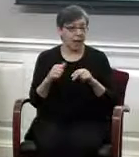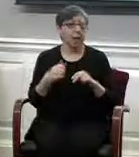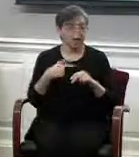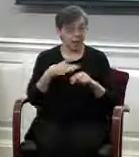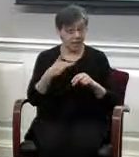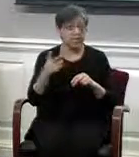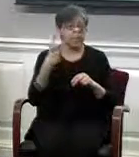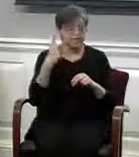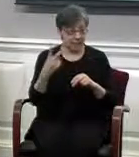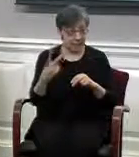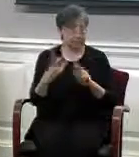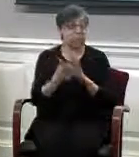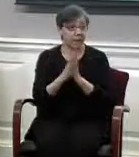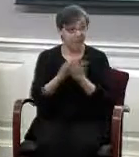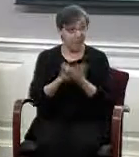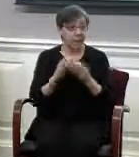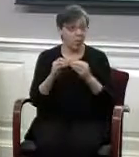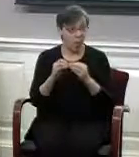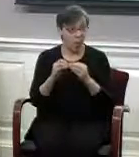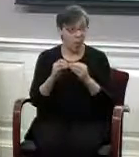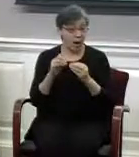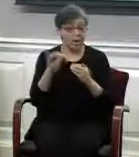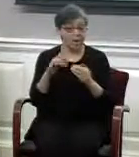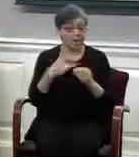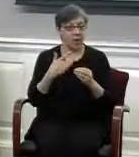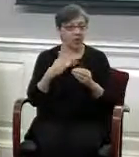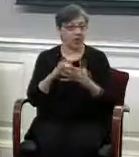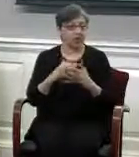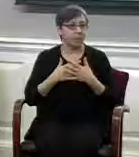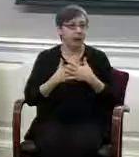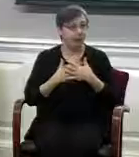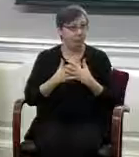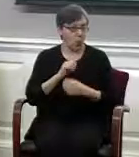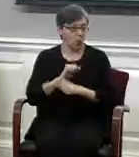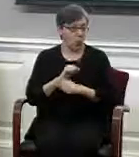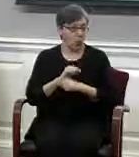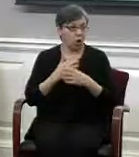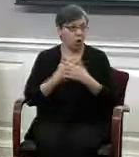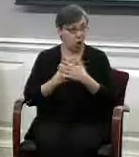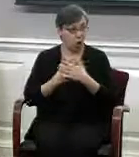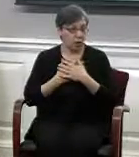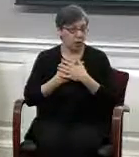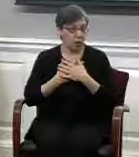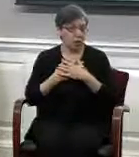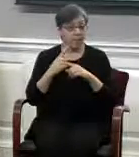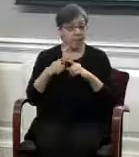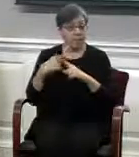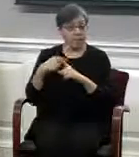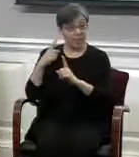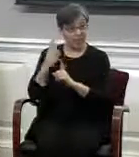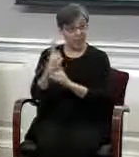so, and I think that's part of my work going forward. In relation to the teachers of this particular school,